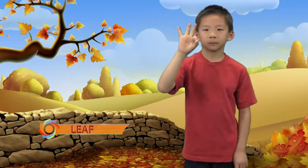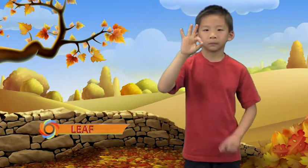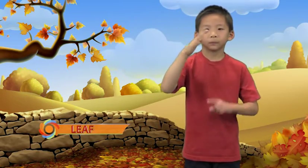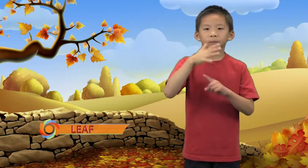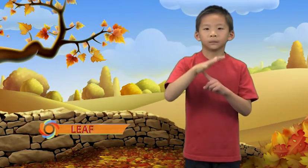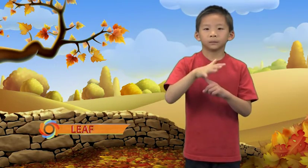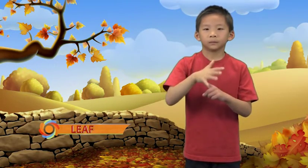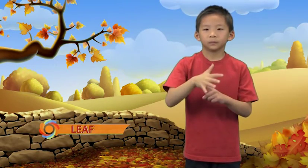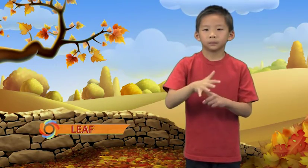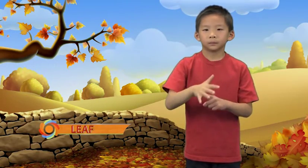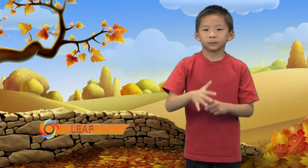Leaf.